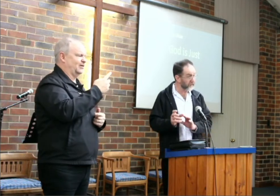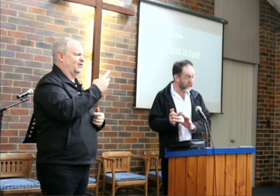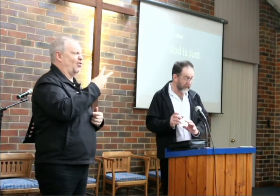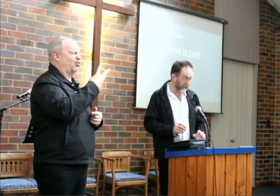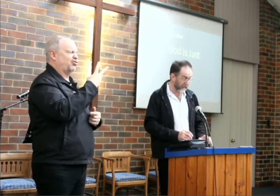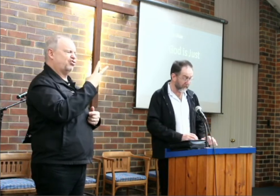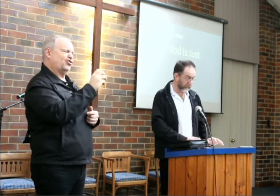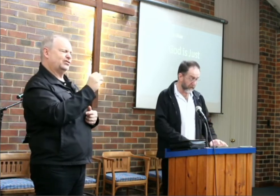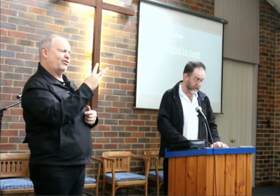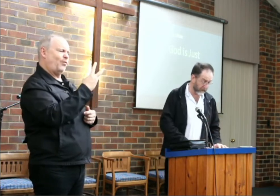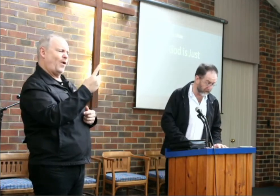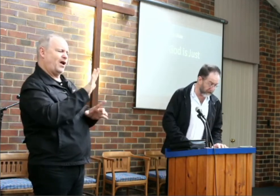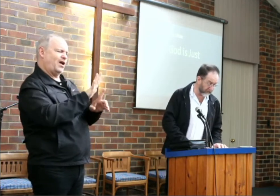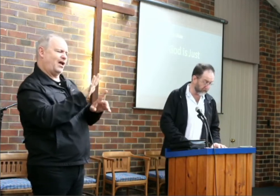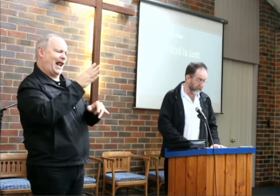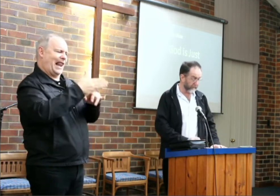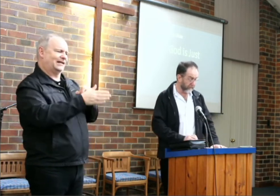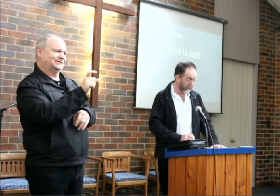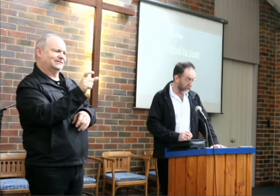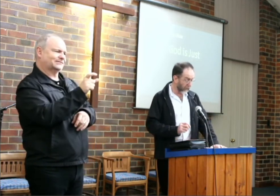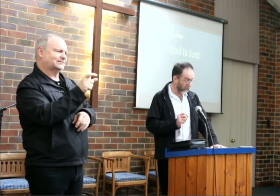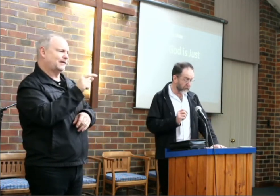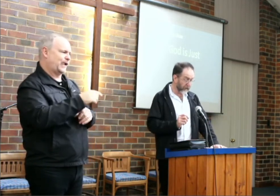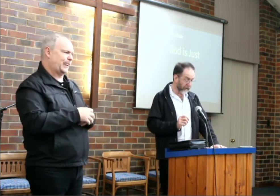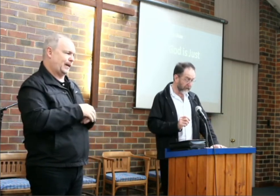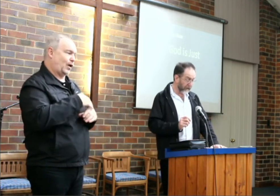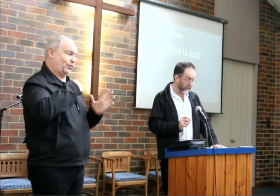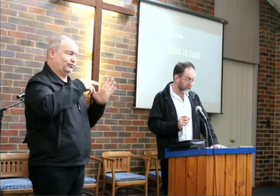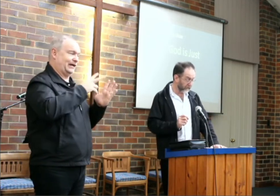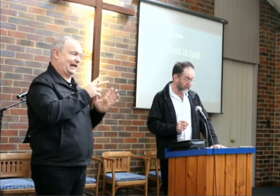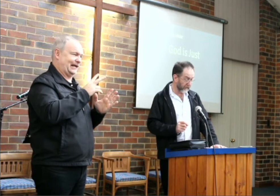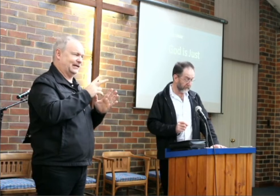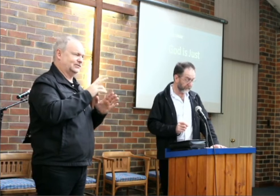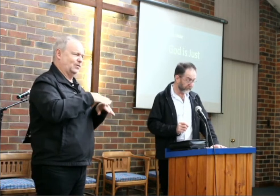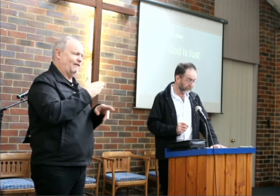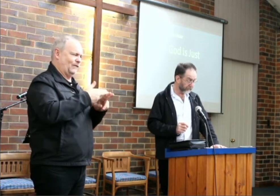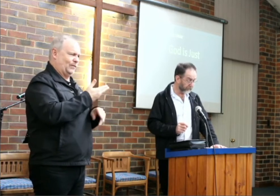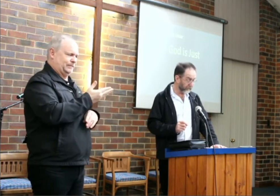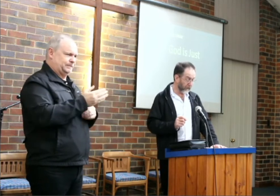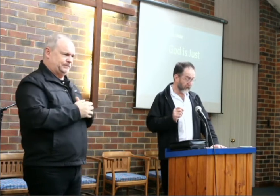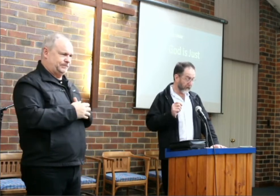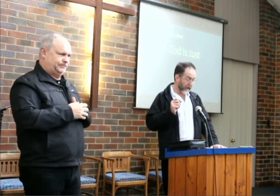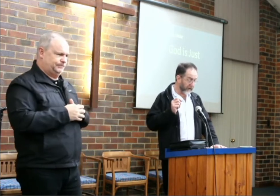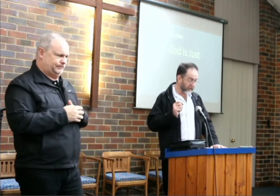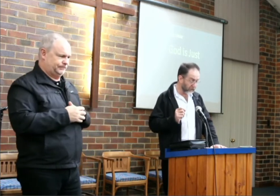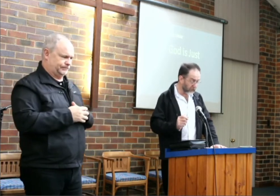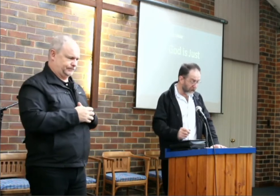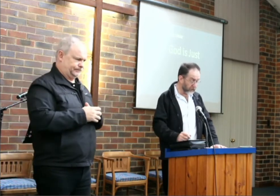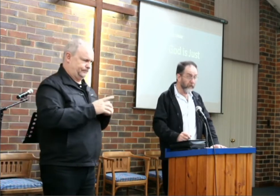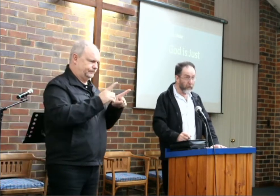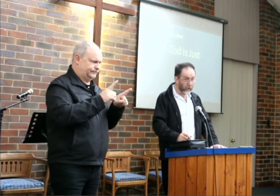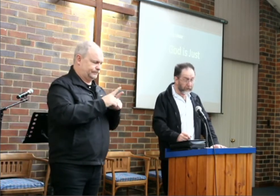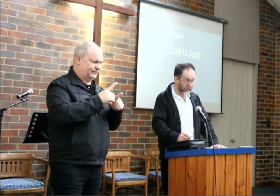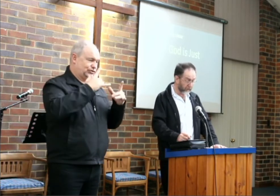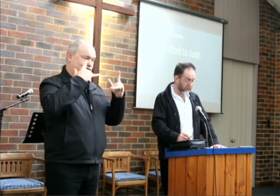17:30-31, just the last bit there of what he was reading, today's reading. I'll read it again slowly. As the judge